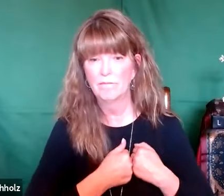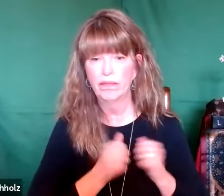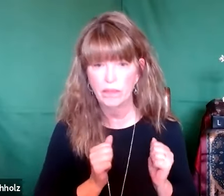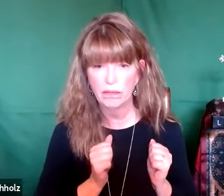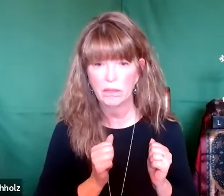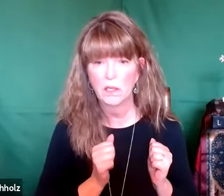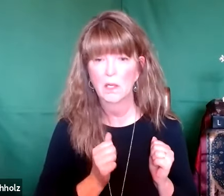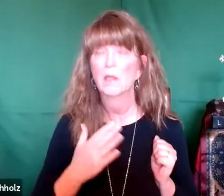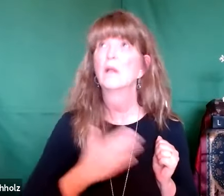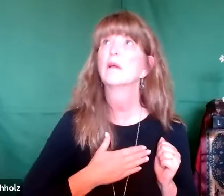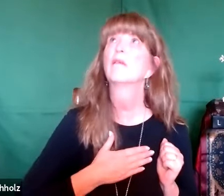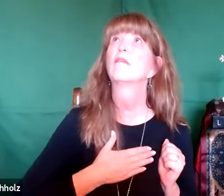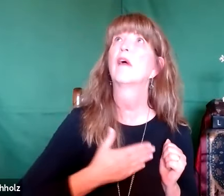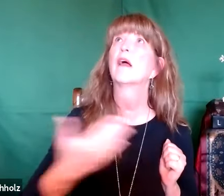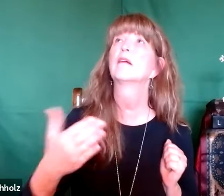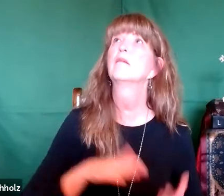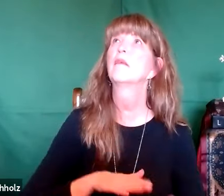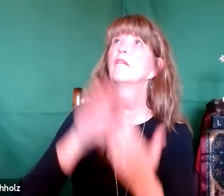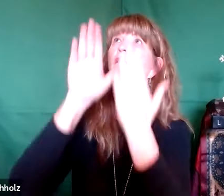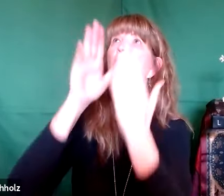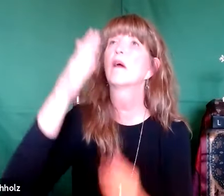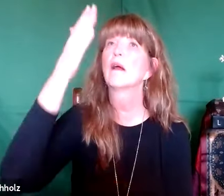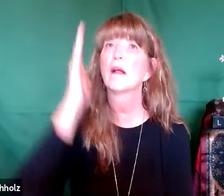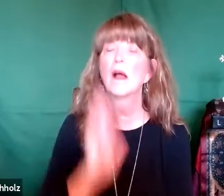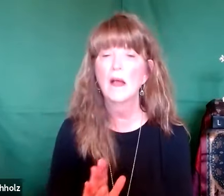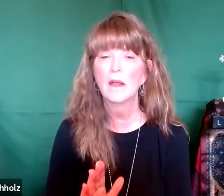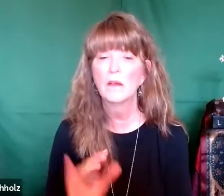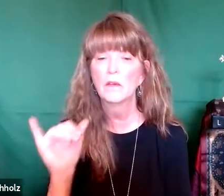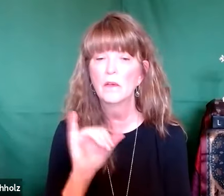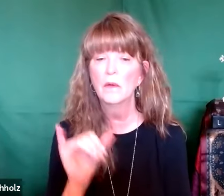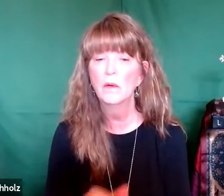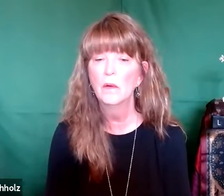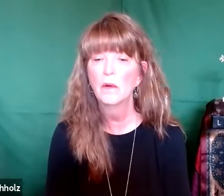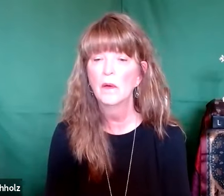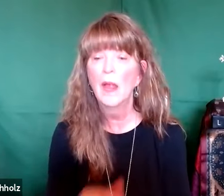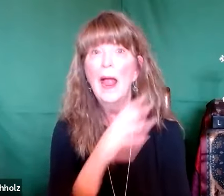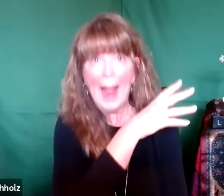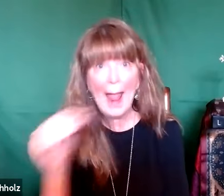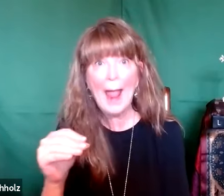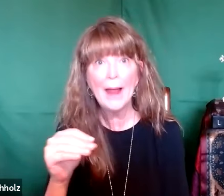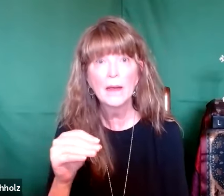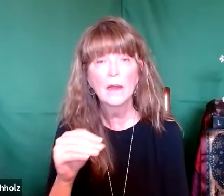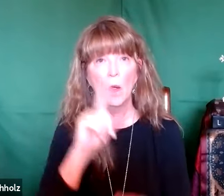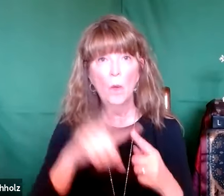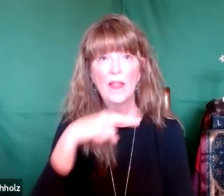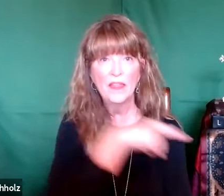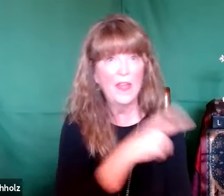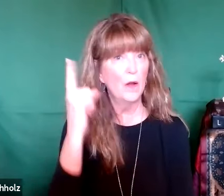a reminder to us that we need to be transparent and come into the presence of God with all we